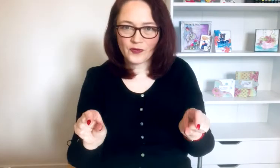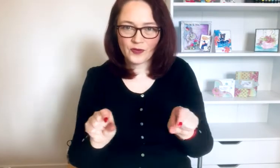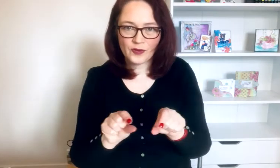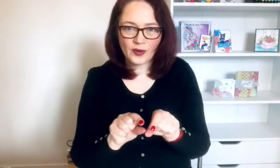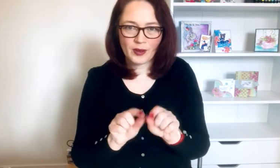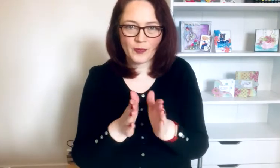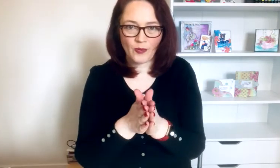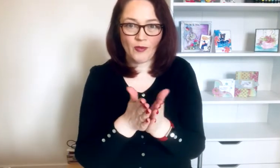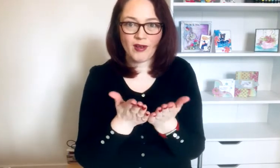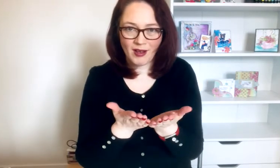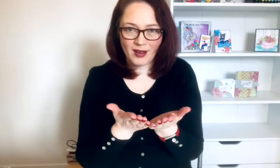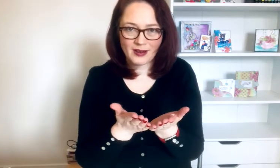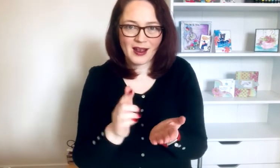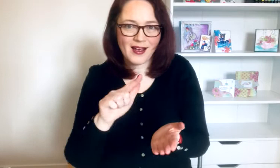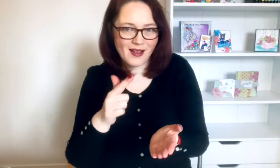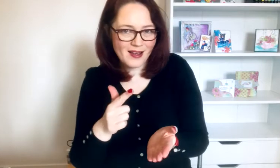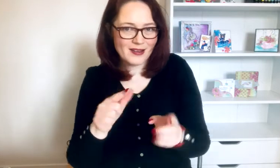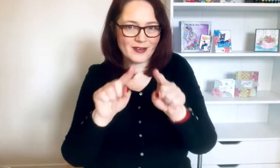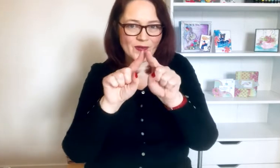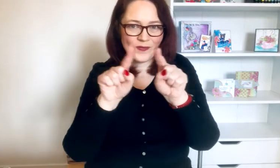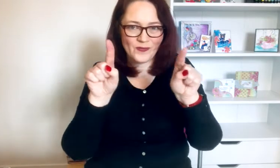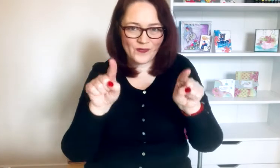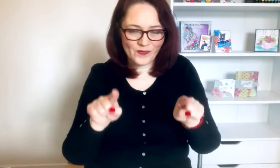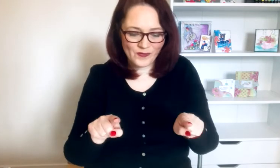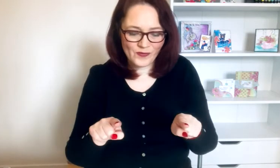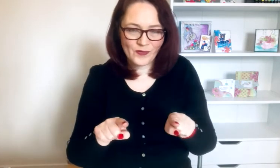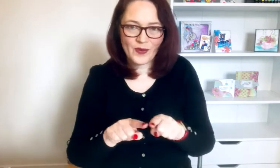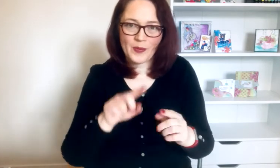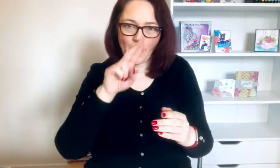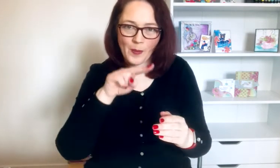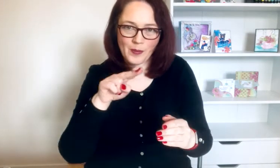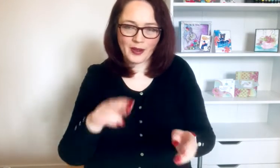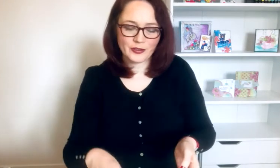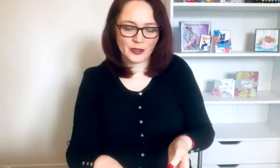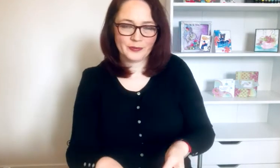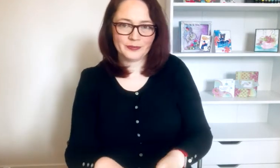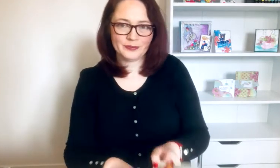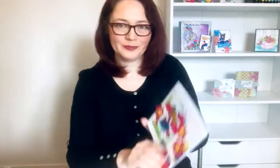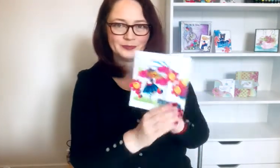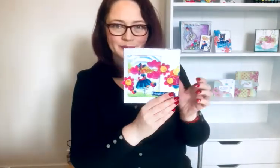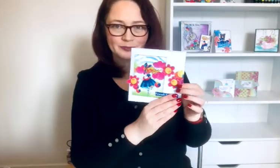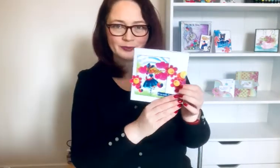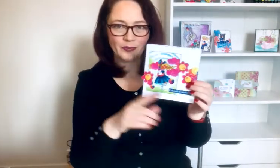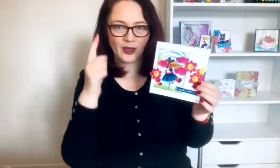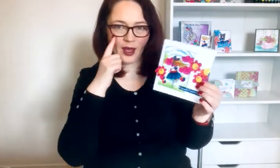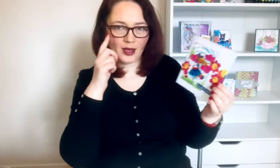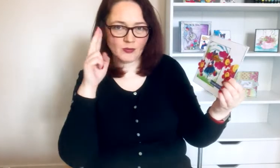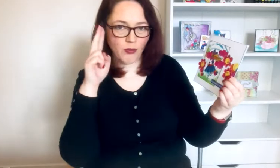So we've got the frame of the outside card, and we've put that frame and edging around the picture. So we're